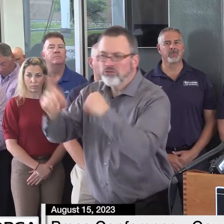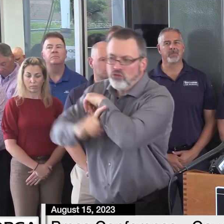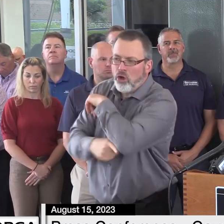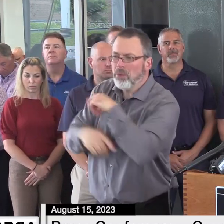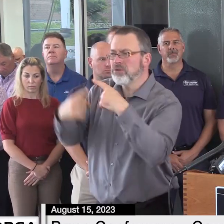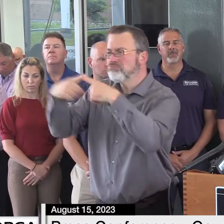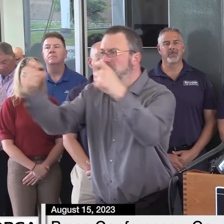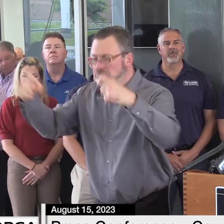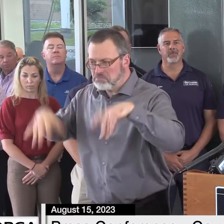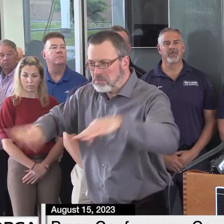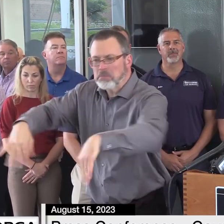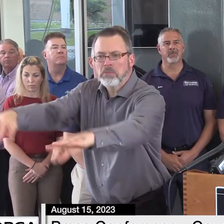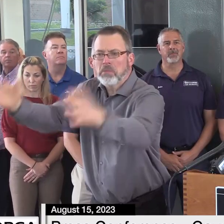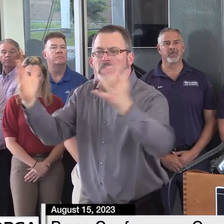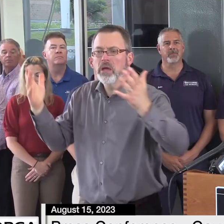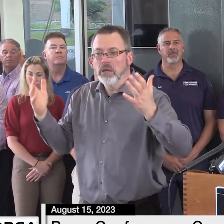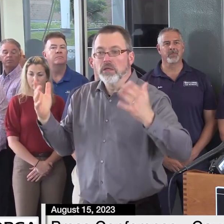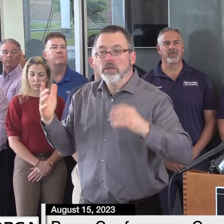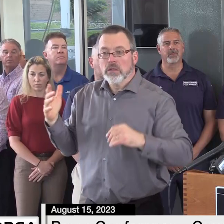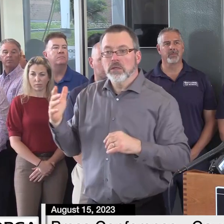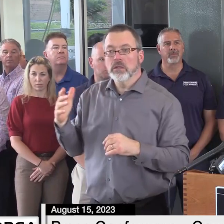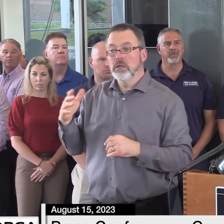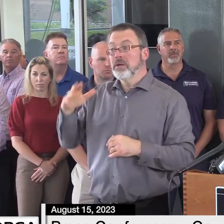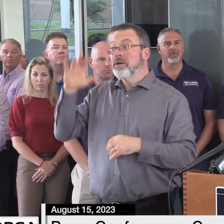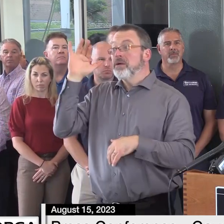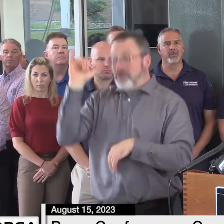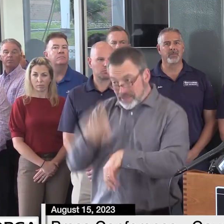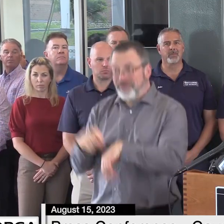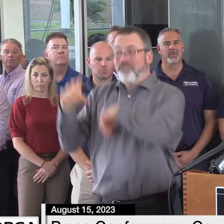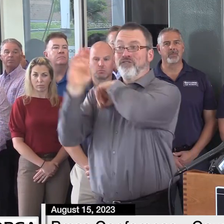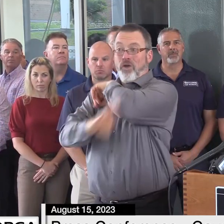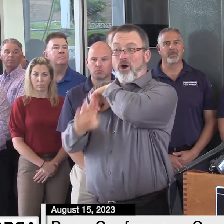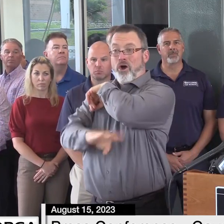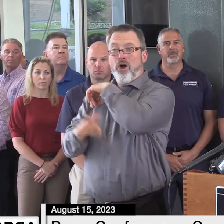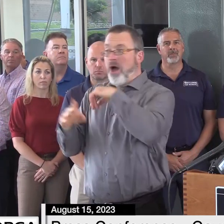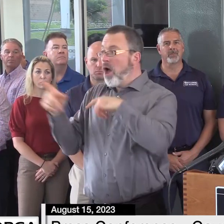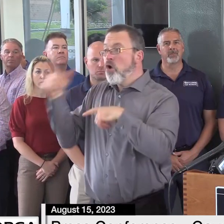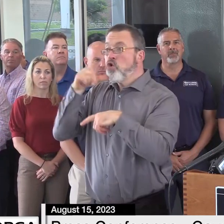to Vermont and showcasing what we have to offer.